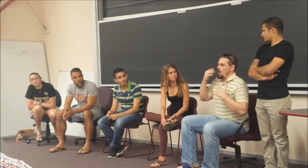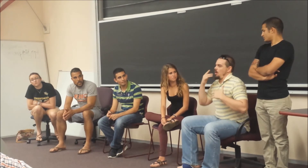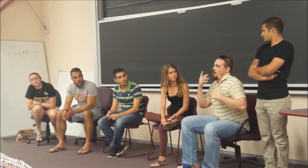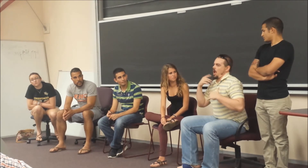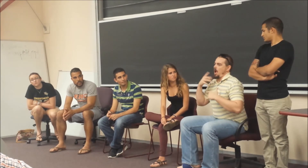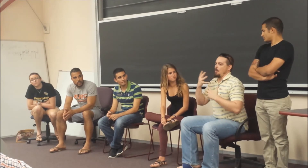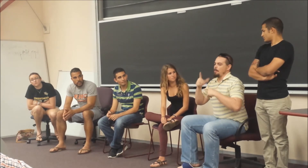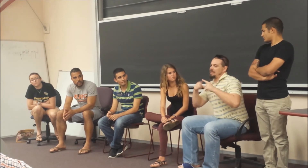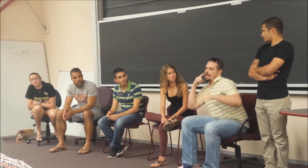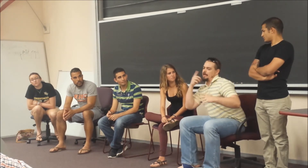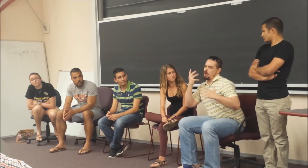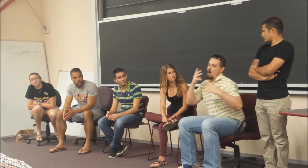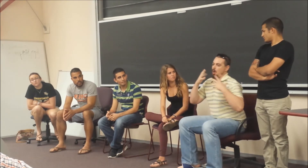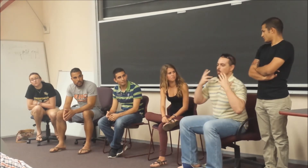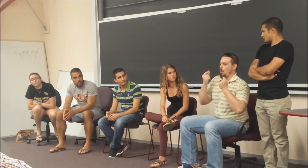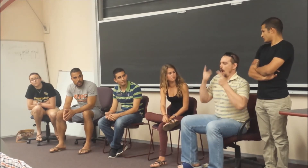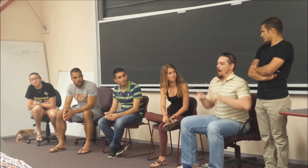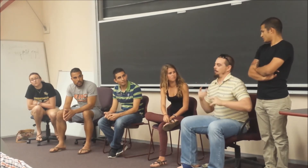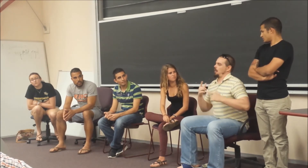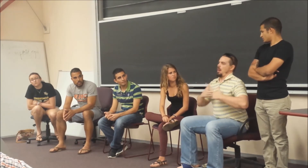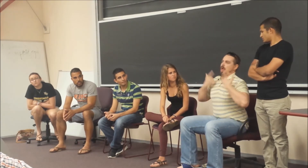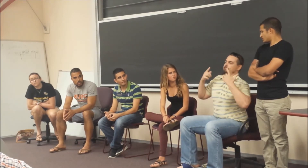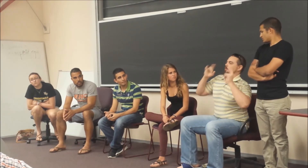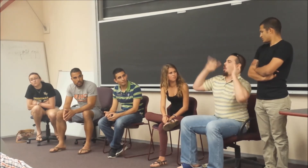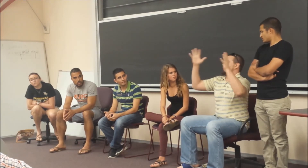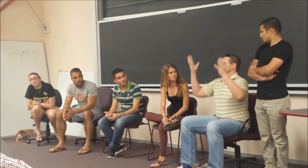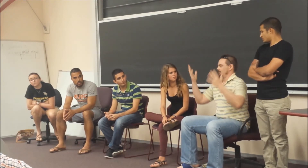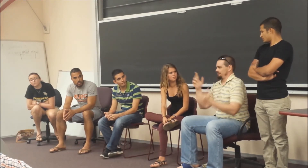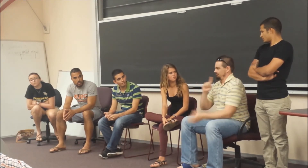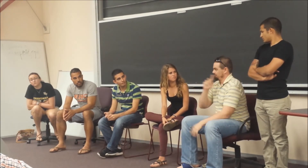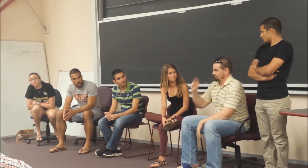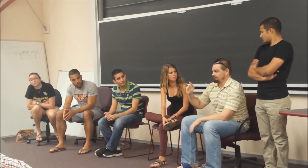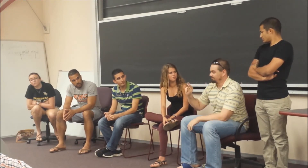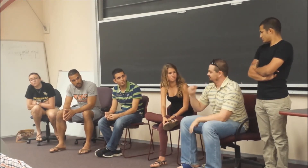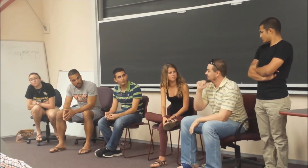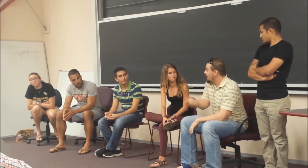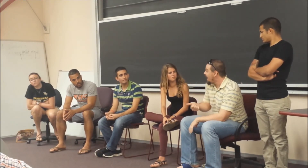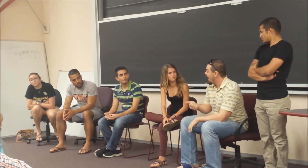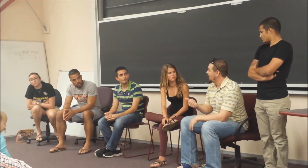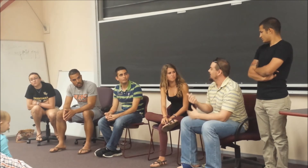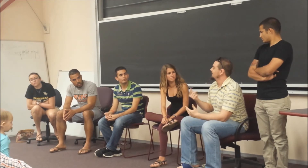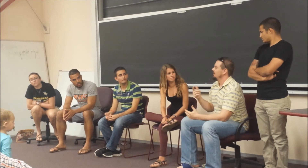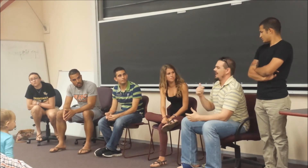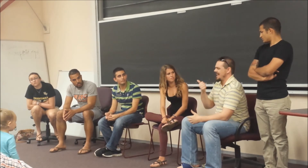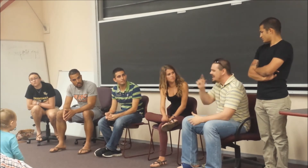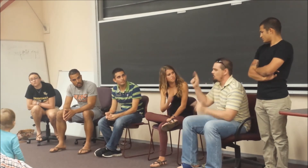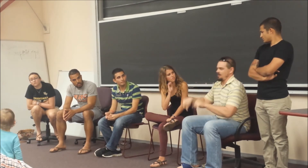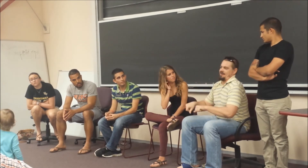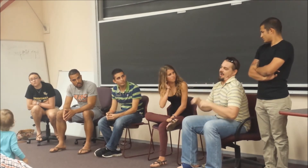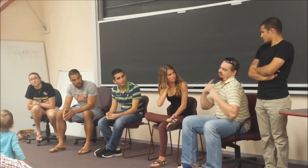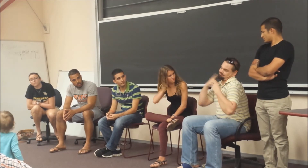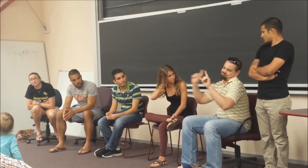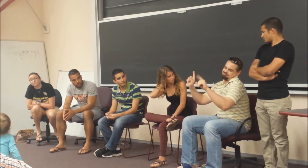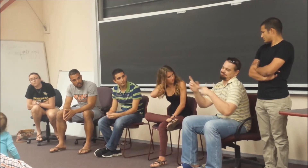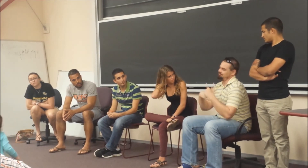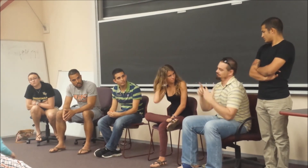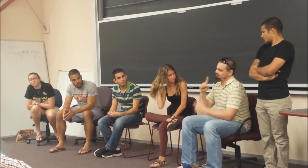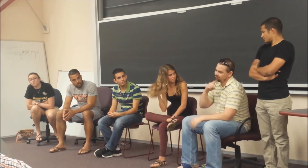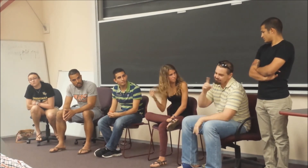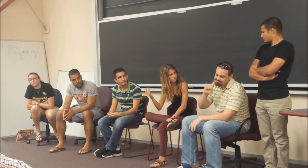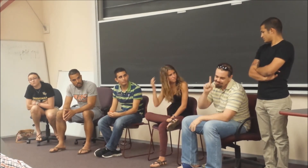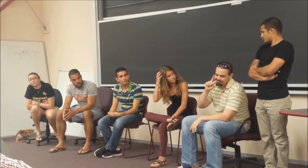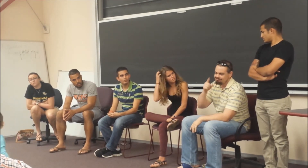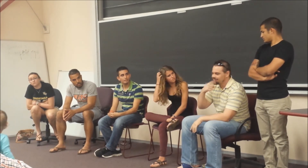it. You know, they feel like, oh, well, maybe they can't hear noise. What's going to happen? Oh, life's going to be awful. It's really not like that. You know, anybody